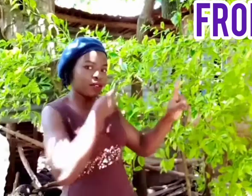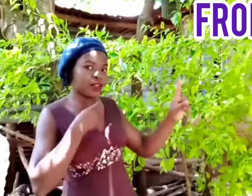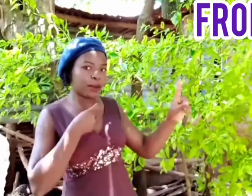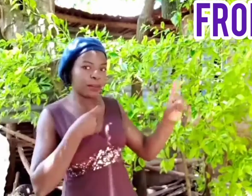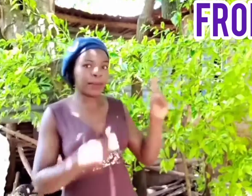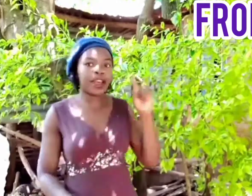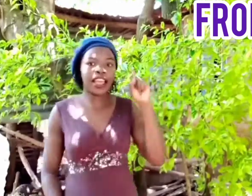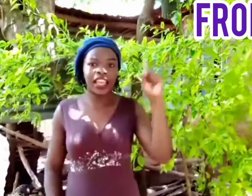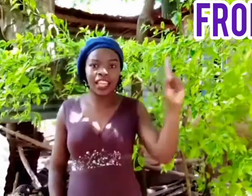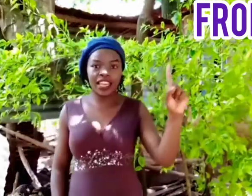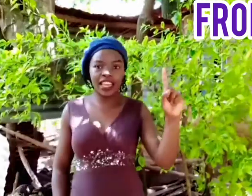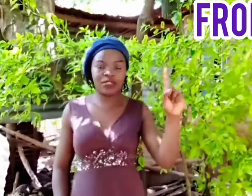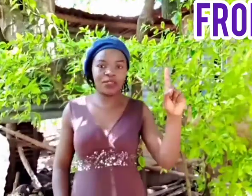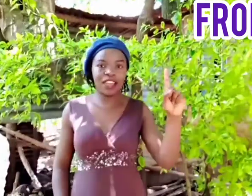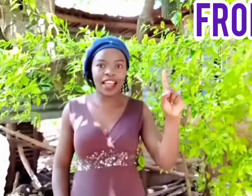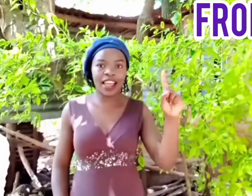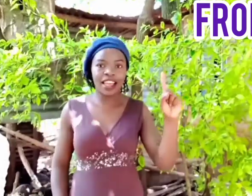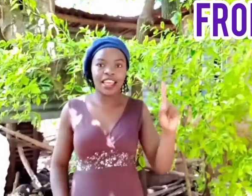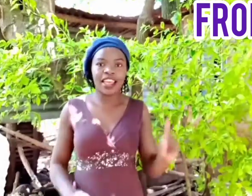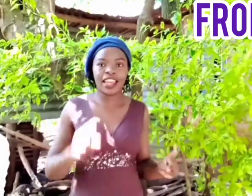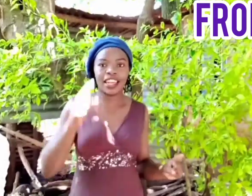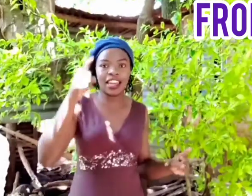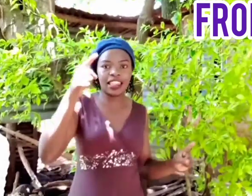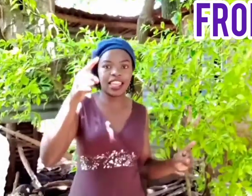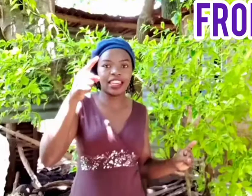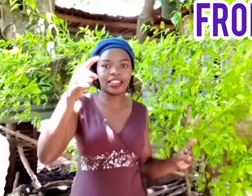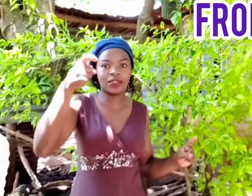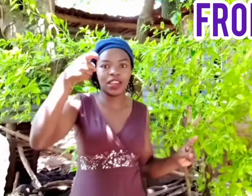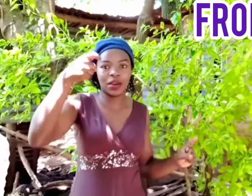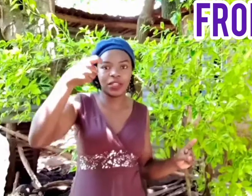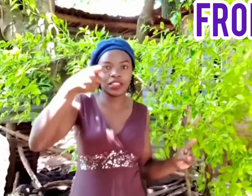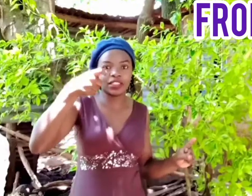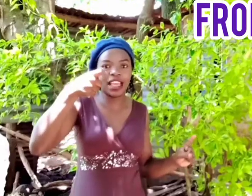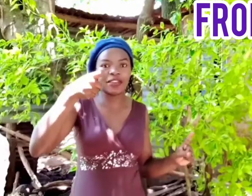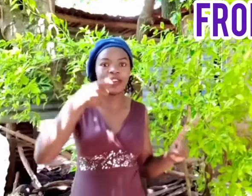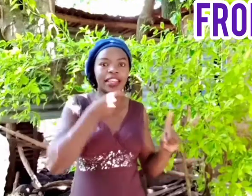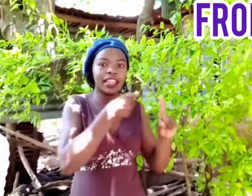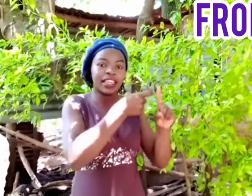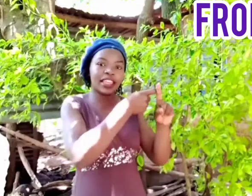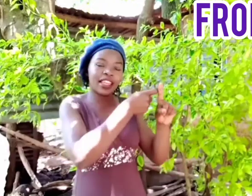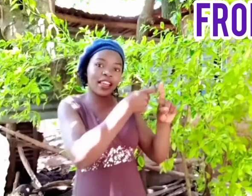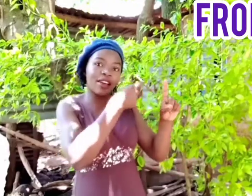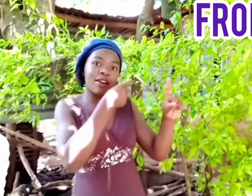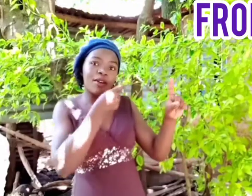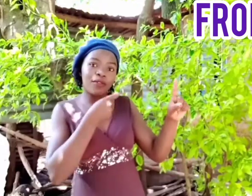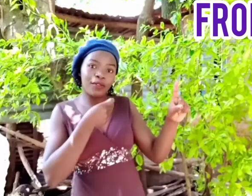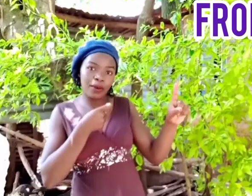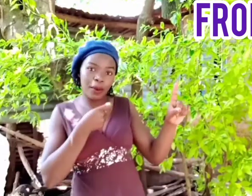From. Index finger and another index finger which is curved. From.